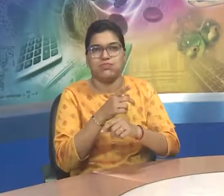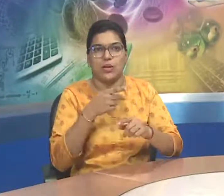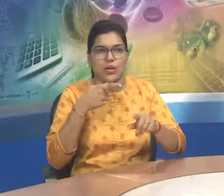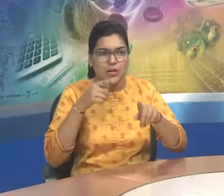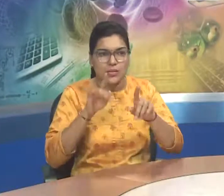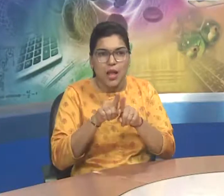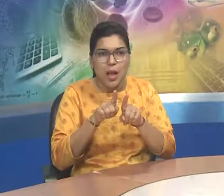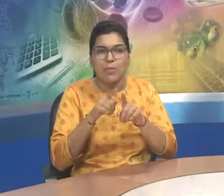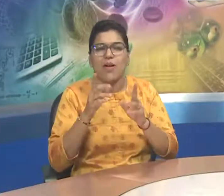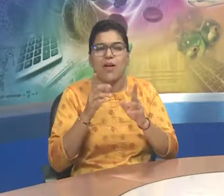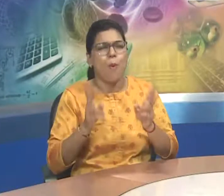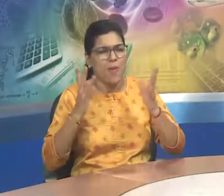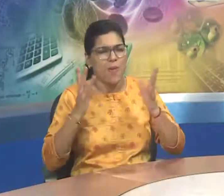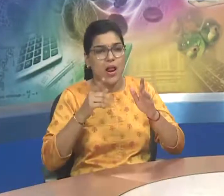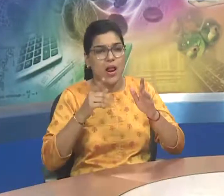infection